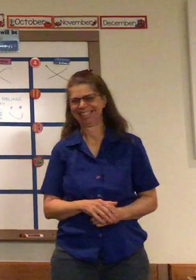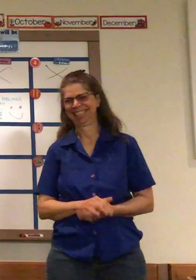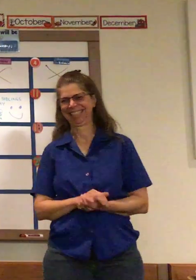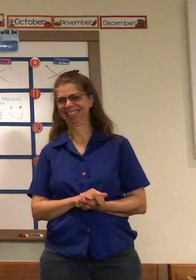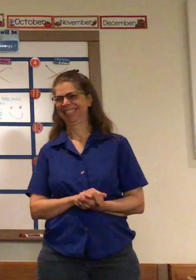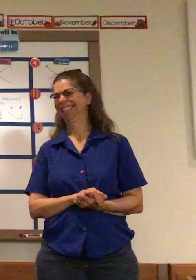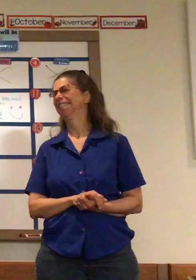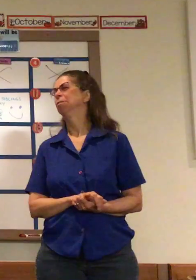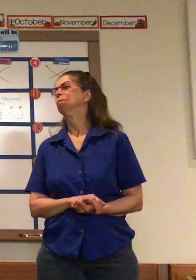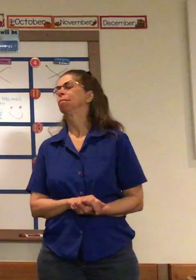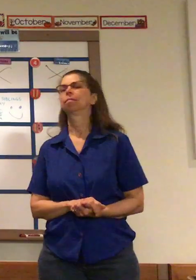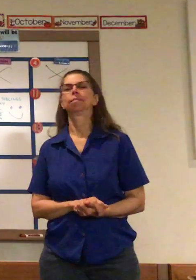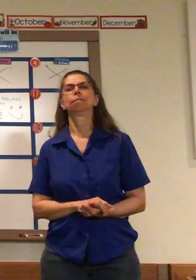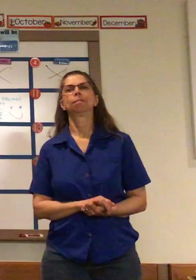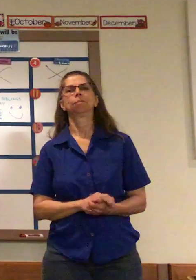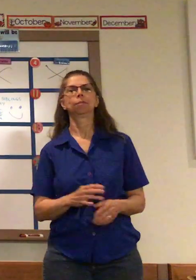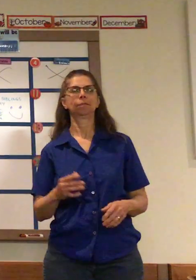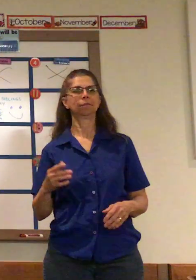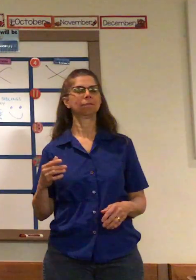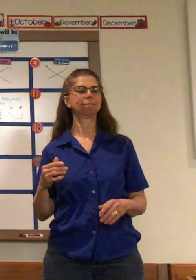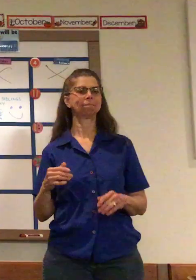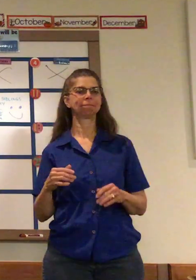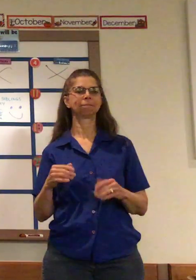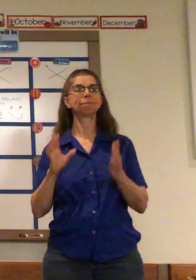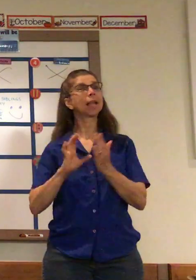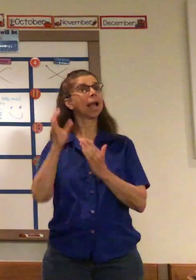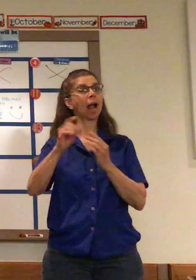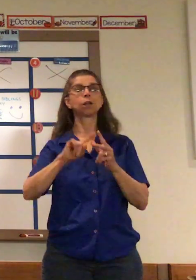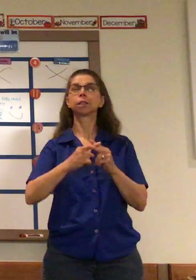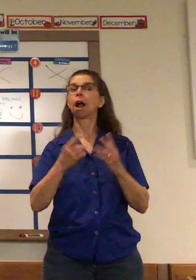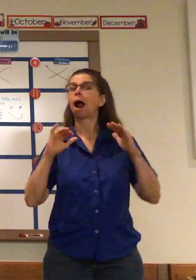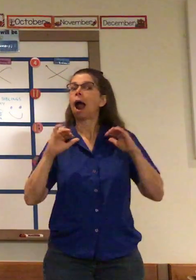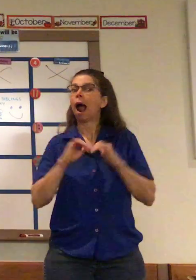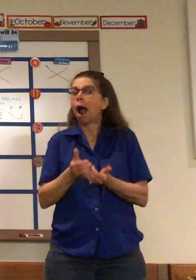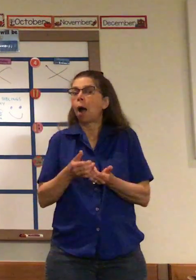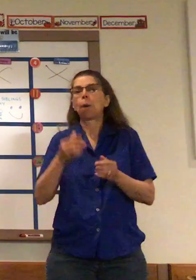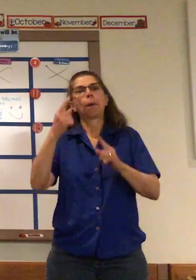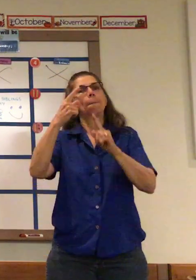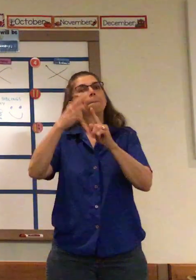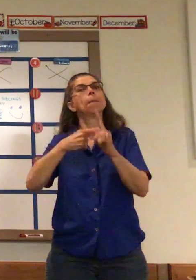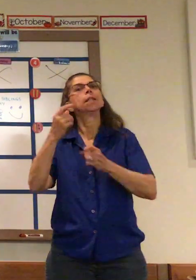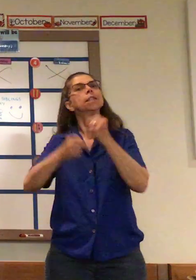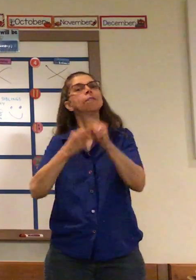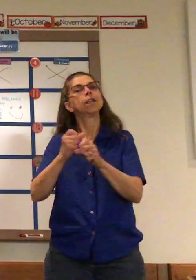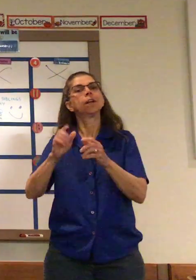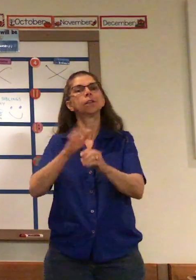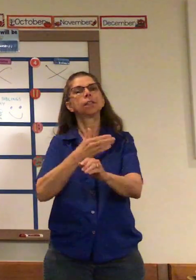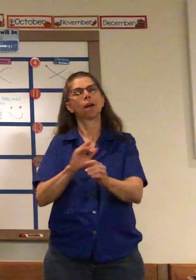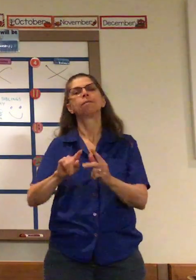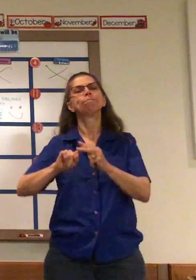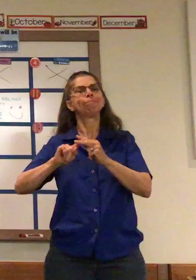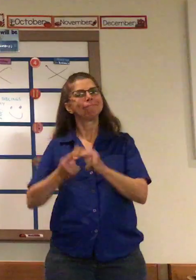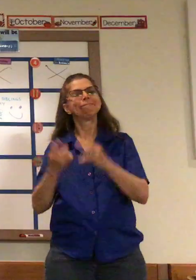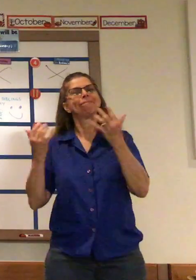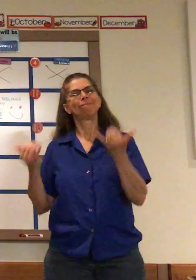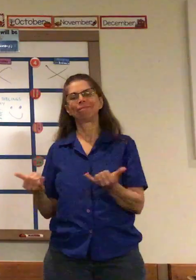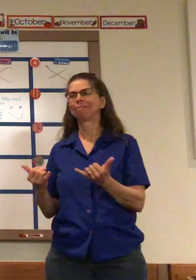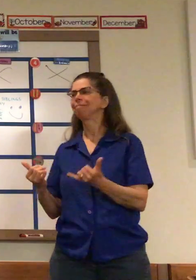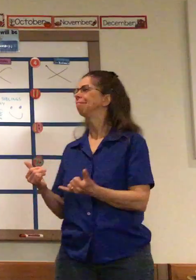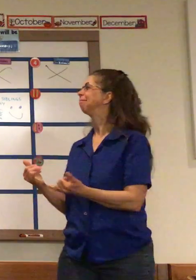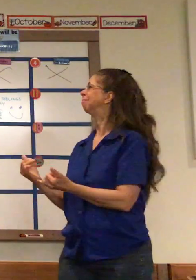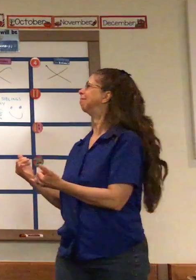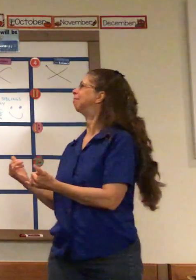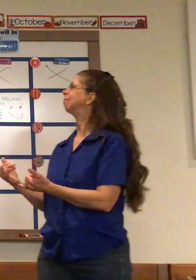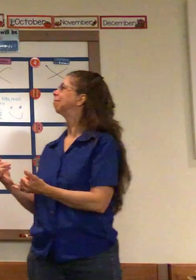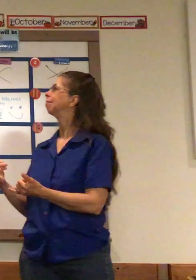Okay. We start our calendar by doing our months of the year song, so I'm gonna go ahead and start with that. It goes like this.